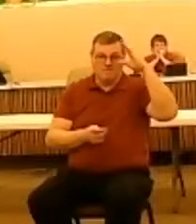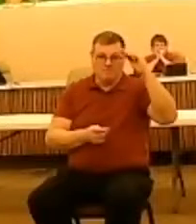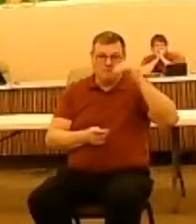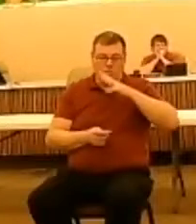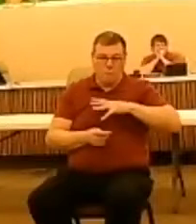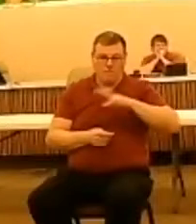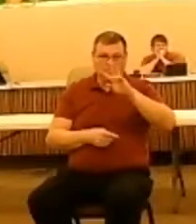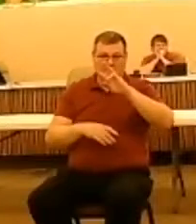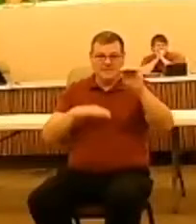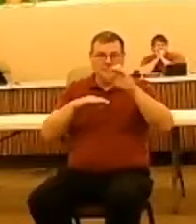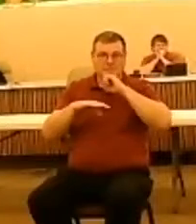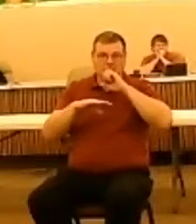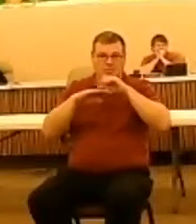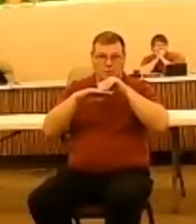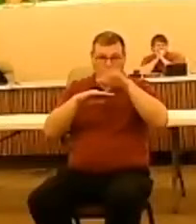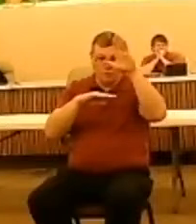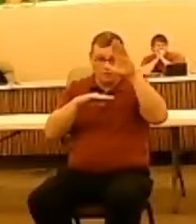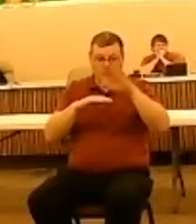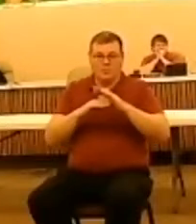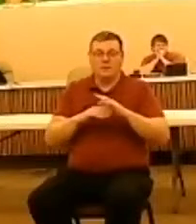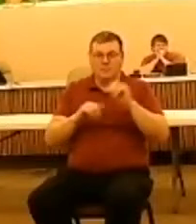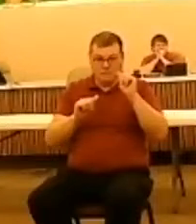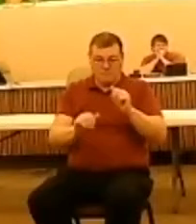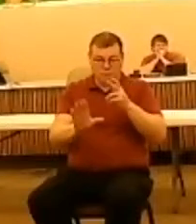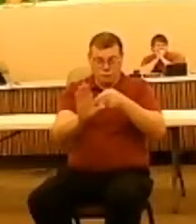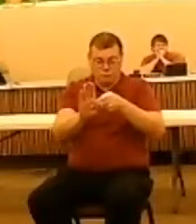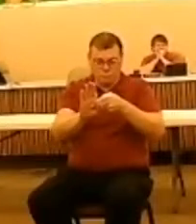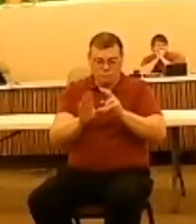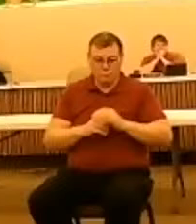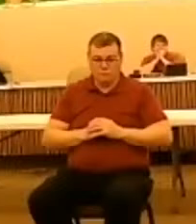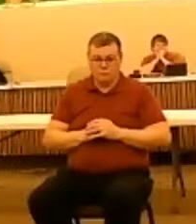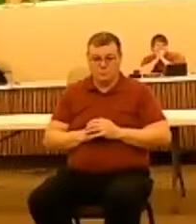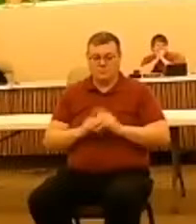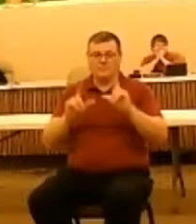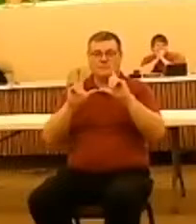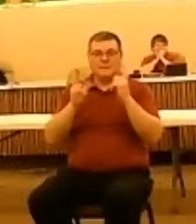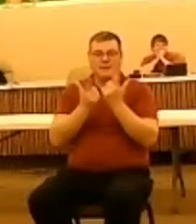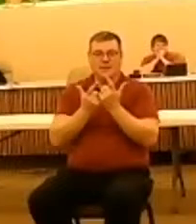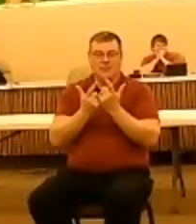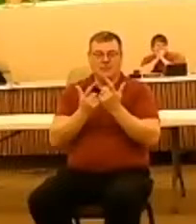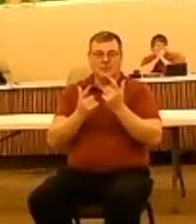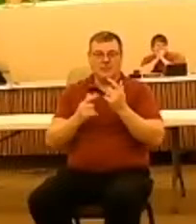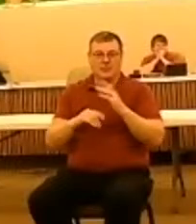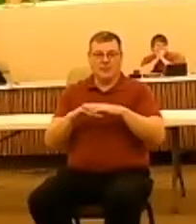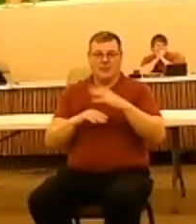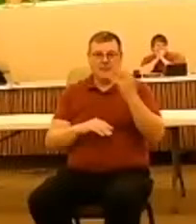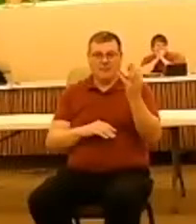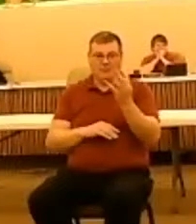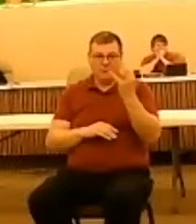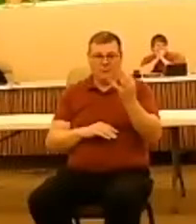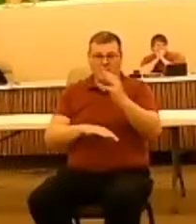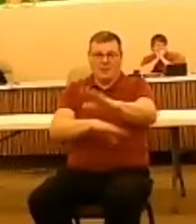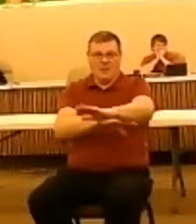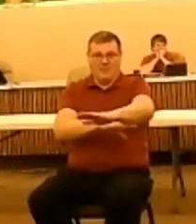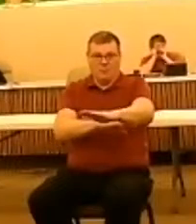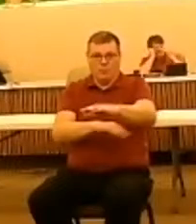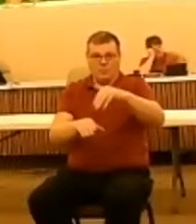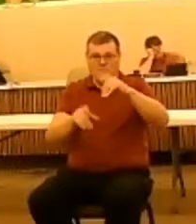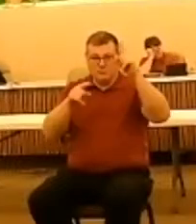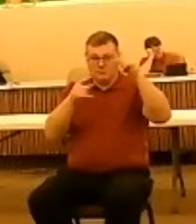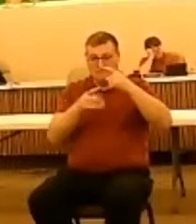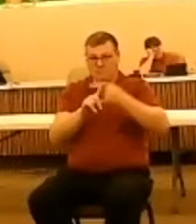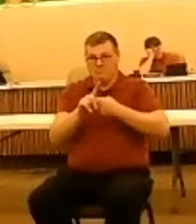of older are eligible to join. League is on Friday afternoons in